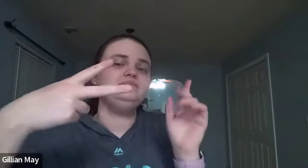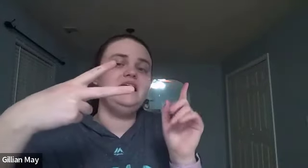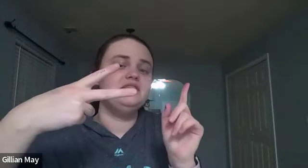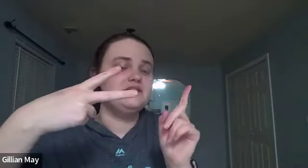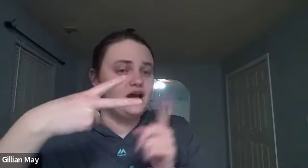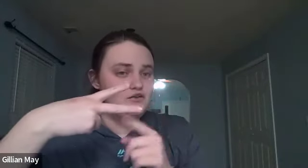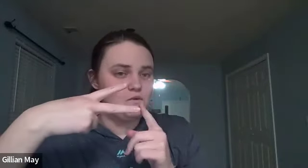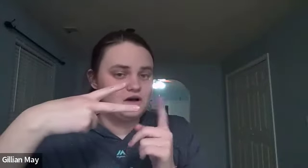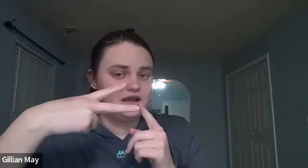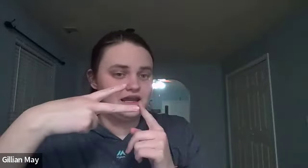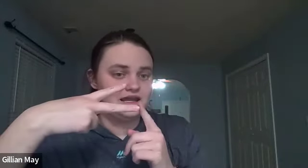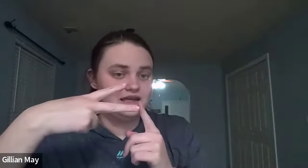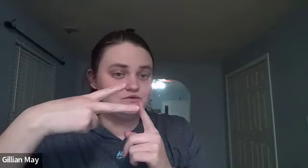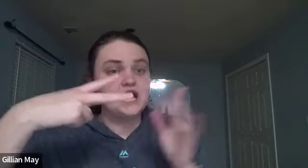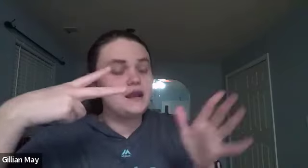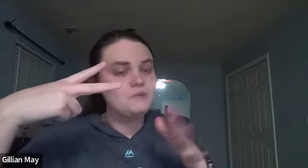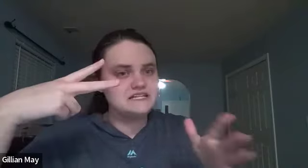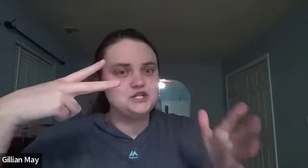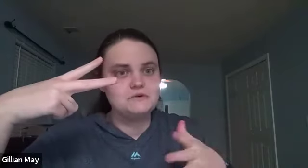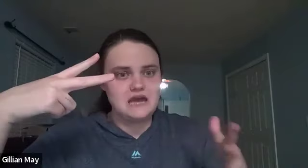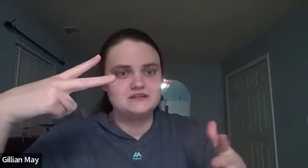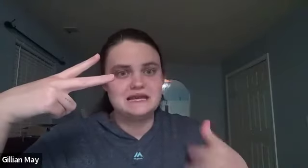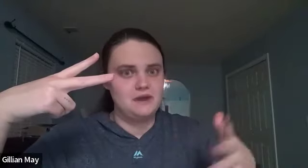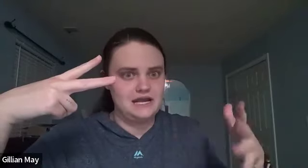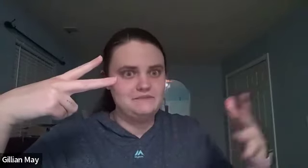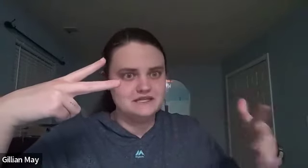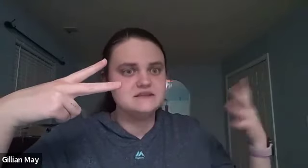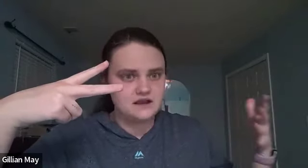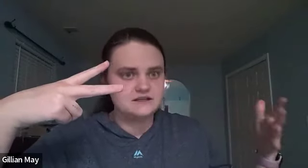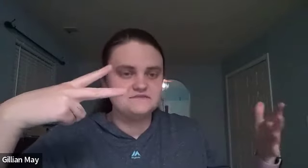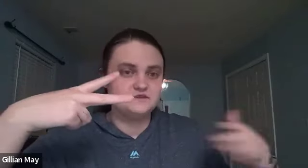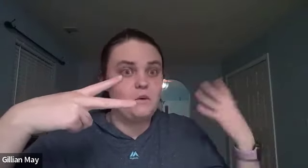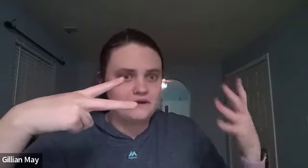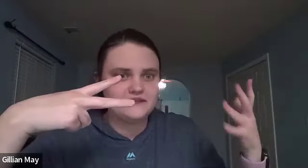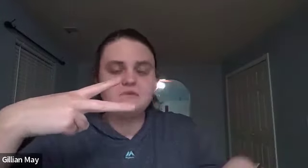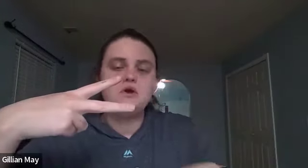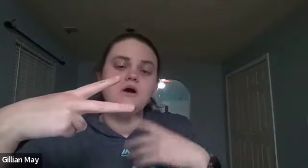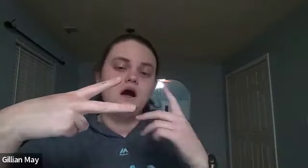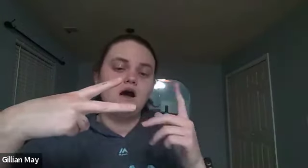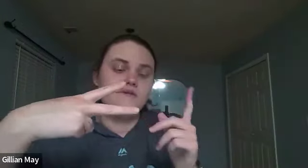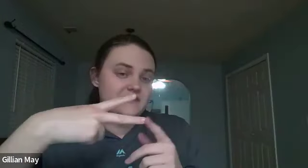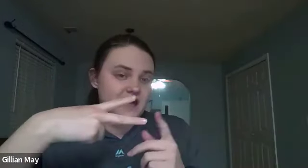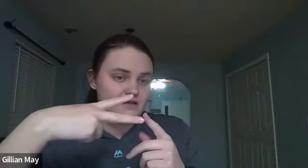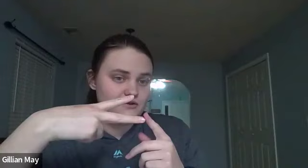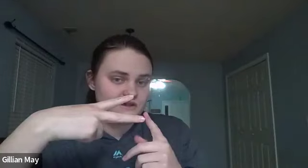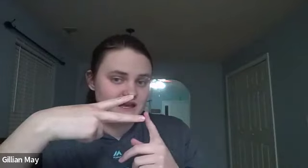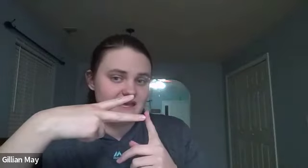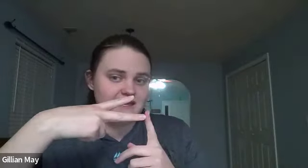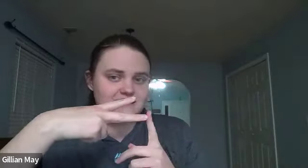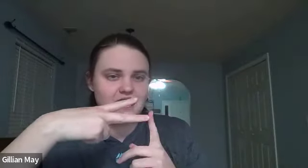And then the other one is, which and I will teach you how to say my name is and that kind of stuff as well with it. And then the other thing is kind